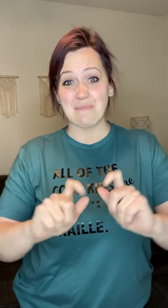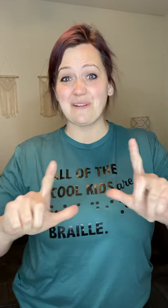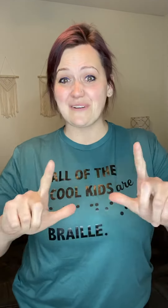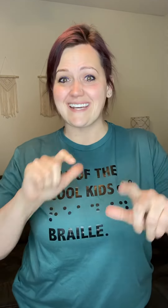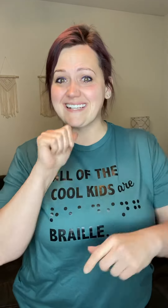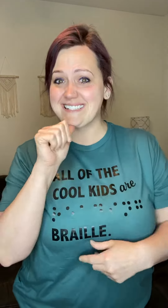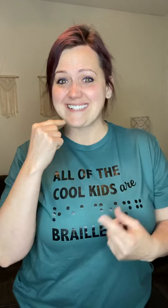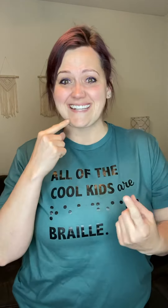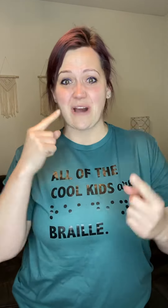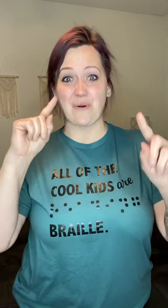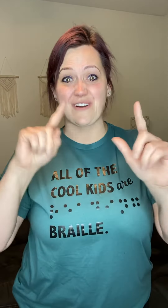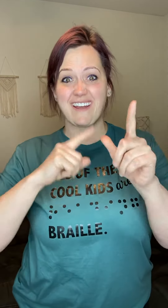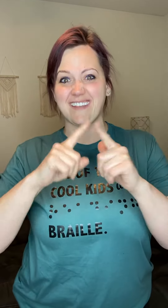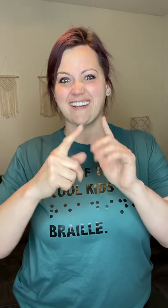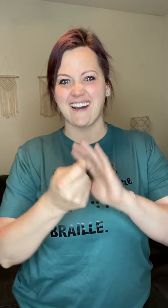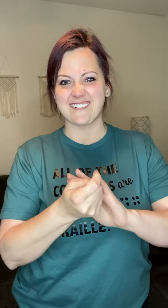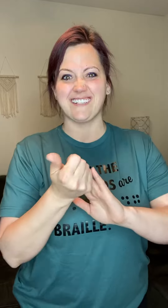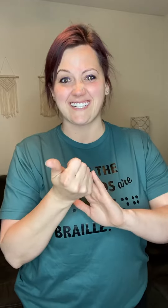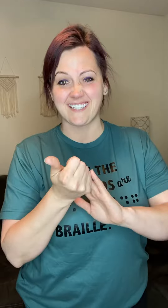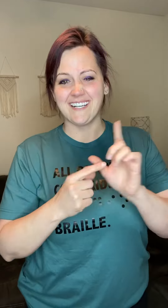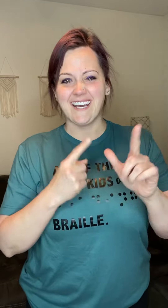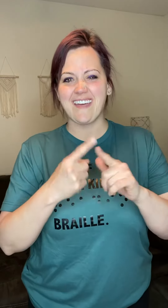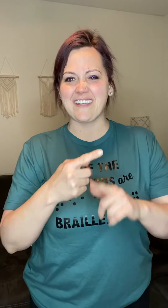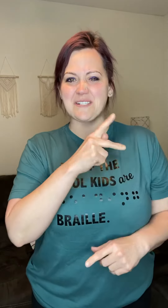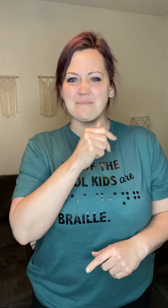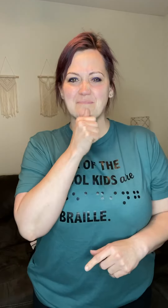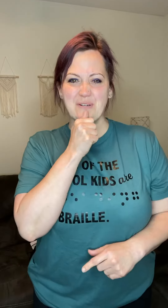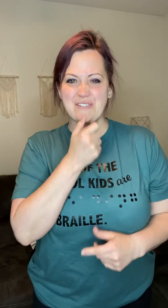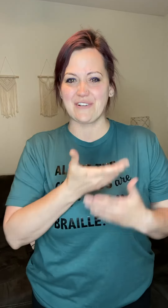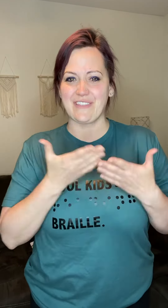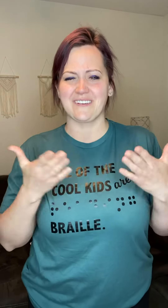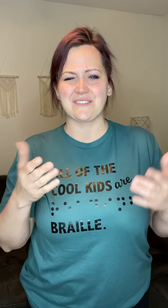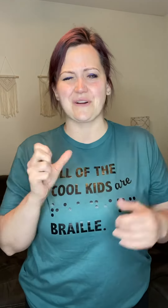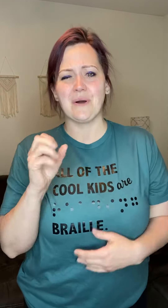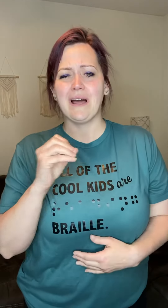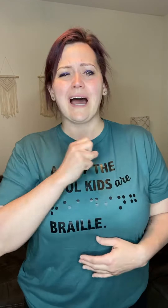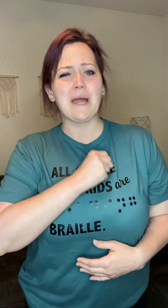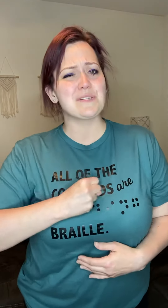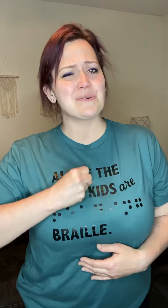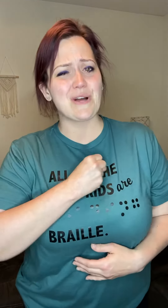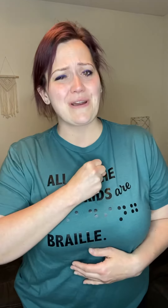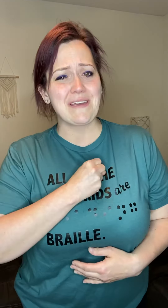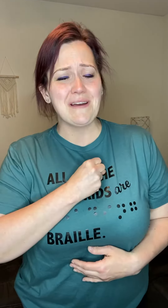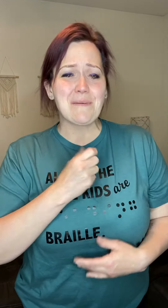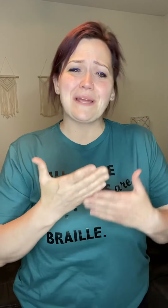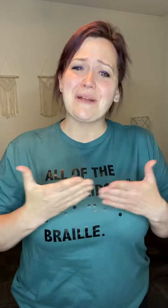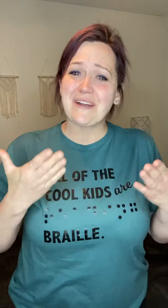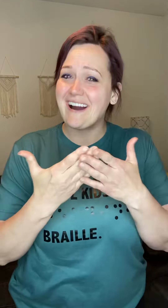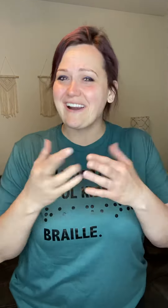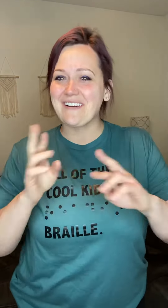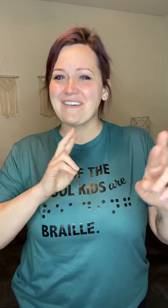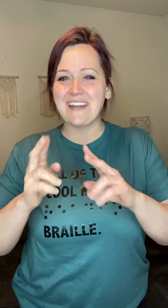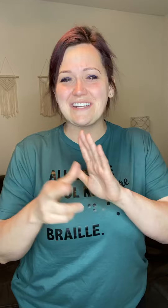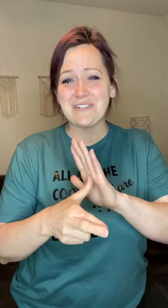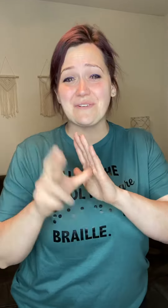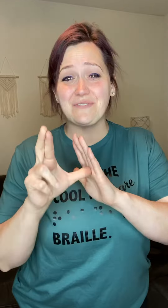upload it and it did not work, and then it got deleted, and then some personal things. So I'm so sorry, but here we are, ready to